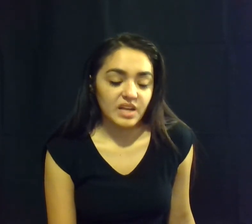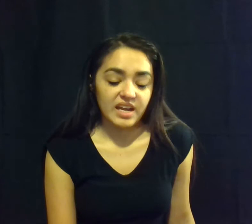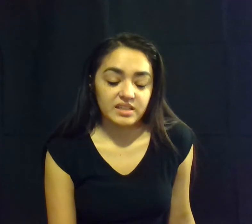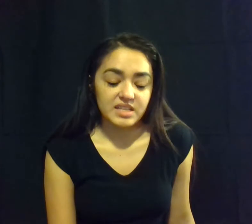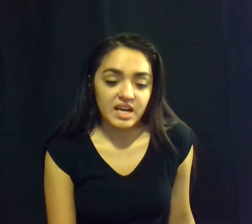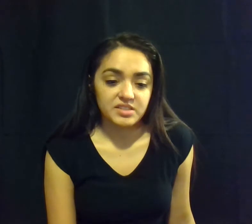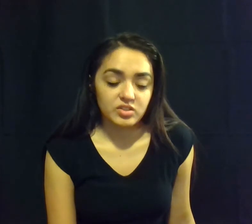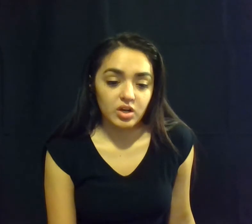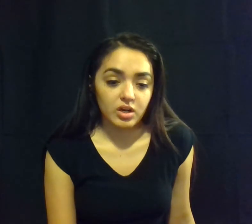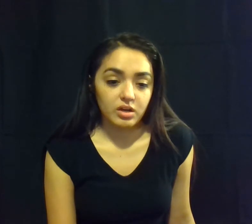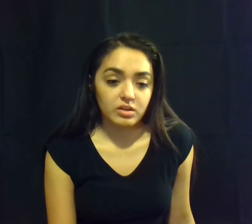And I saw